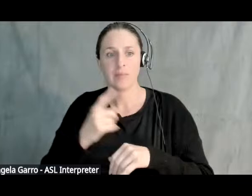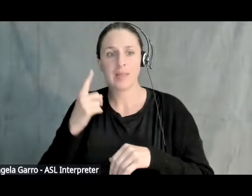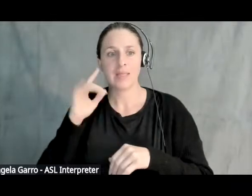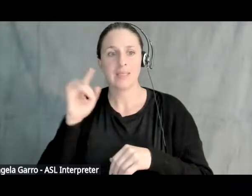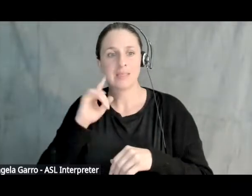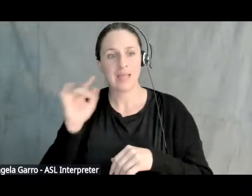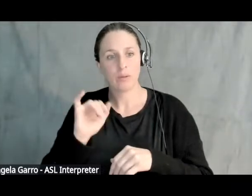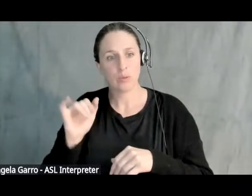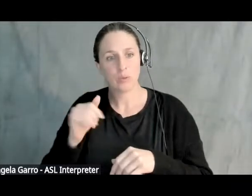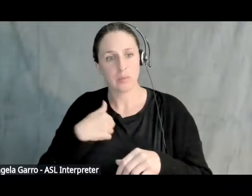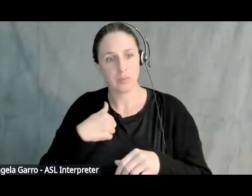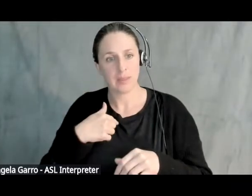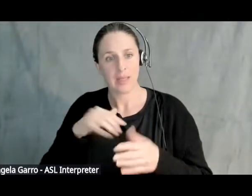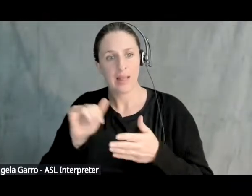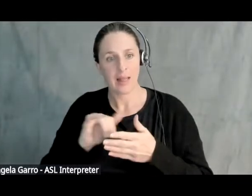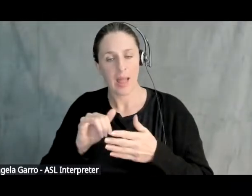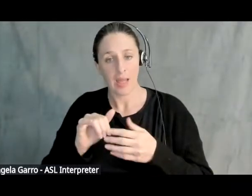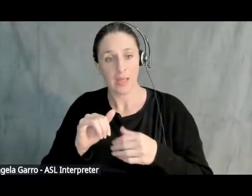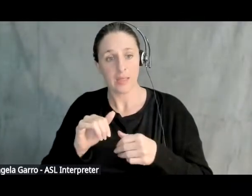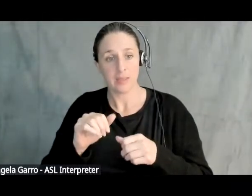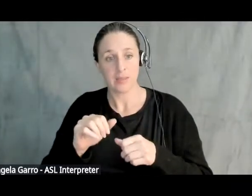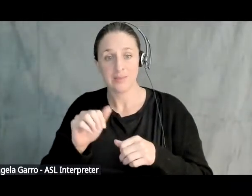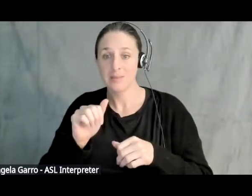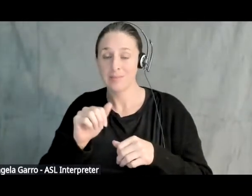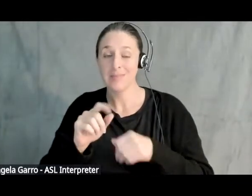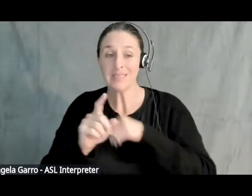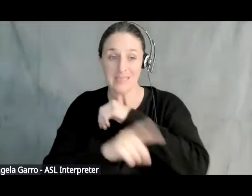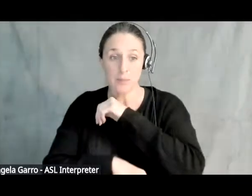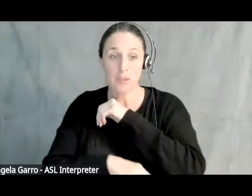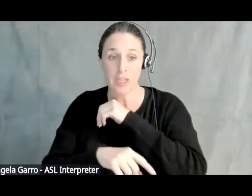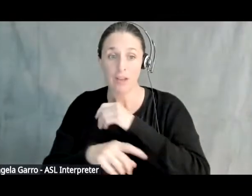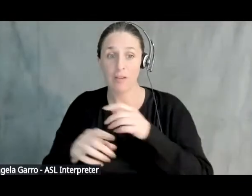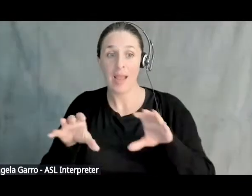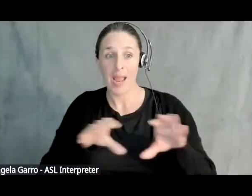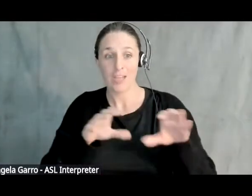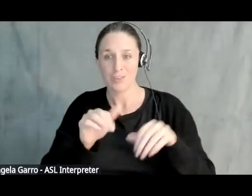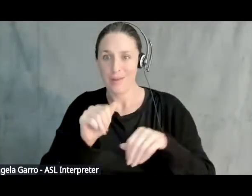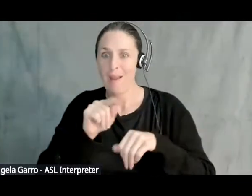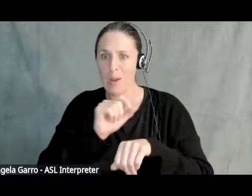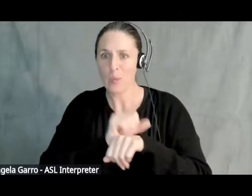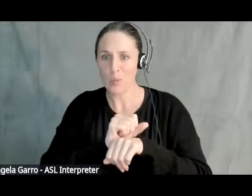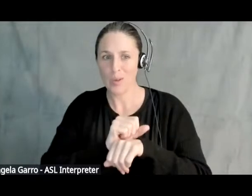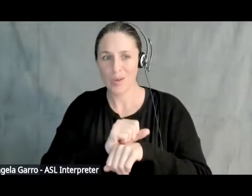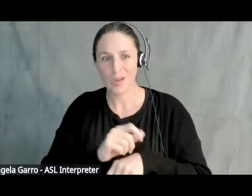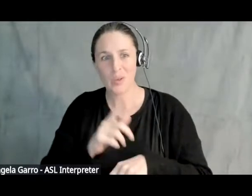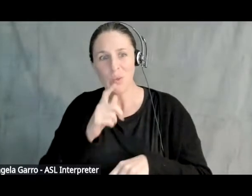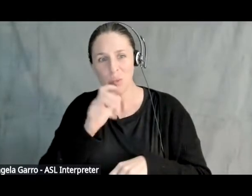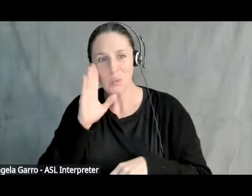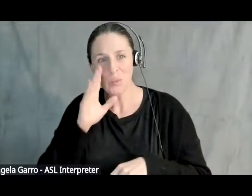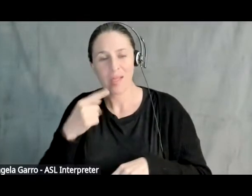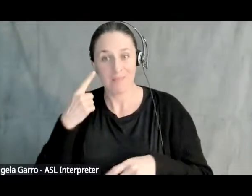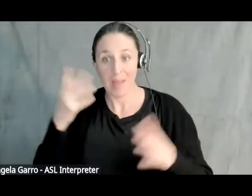at work. Yeah. And disciplinary action at work. Yeah. Who would have thought? Right. Thanks.